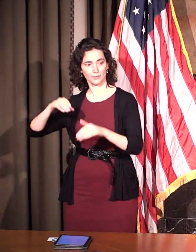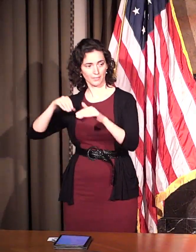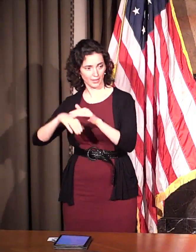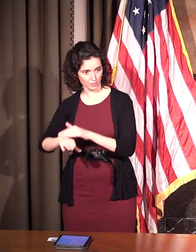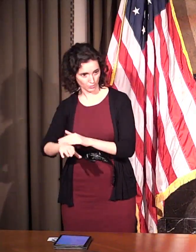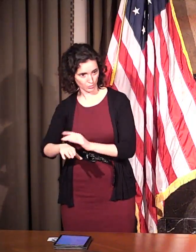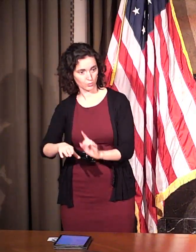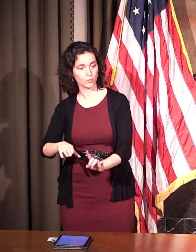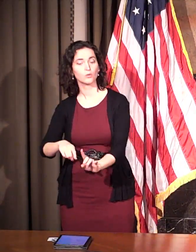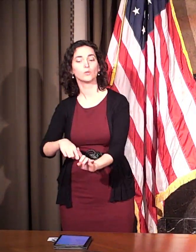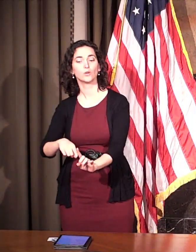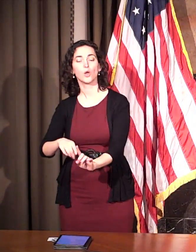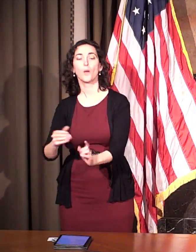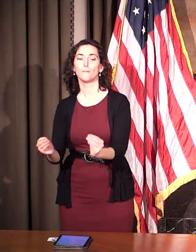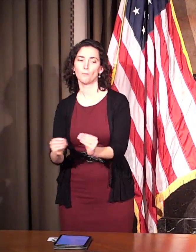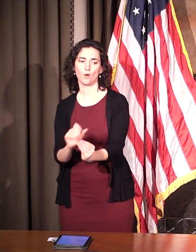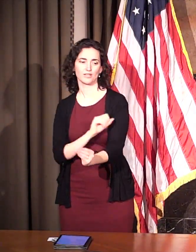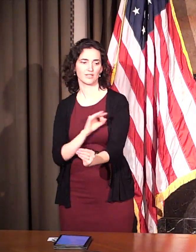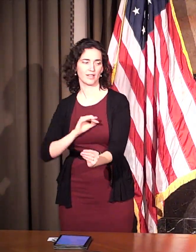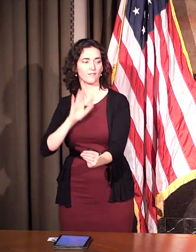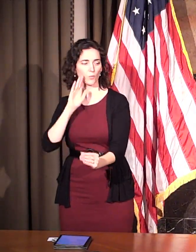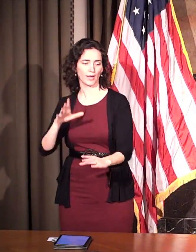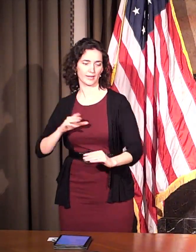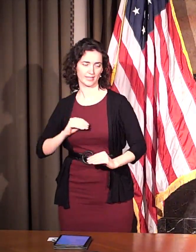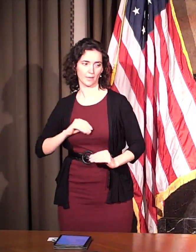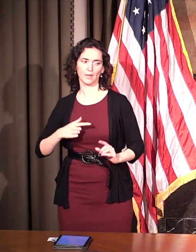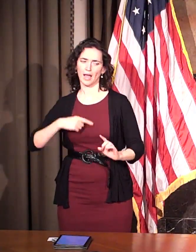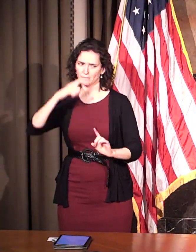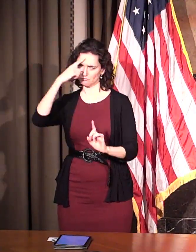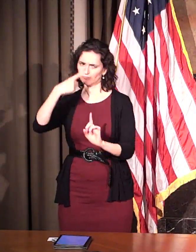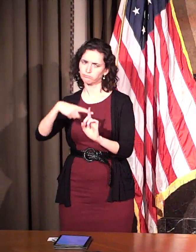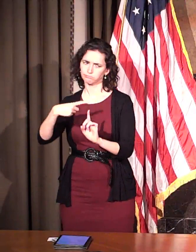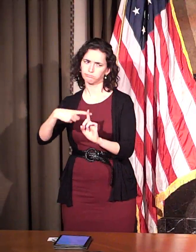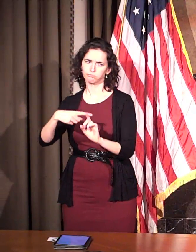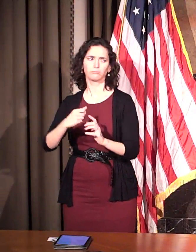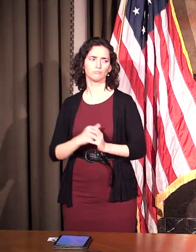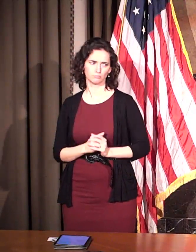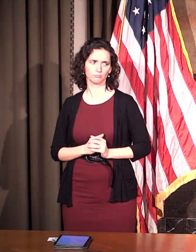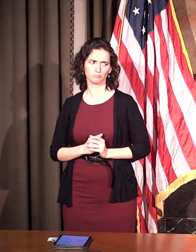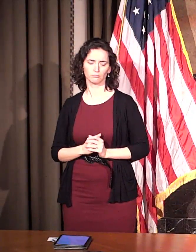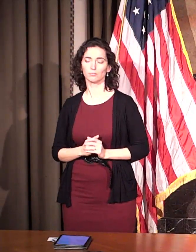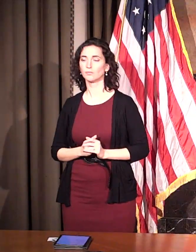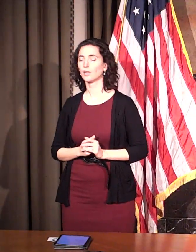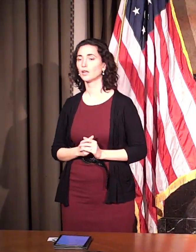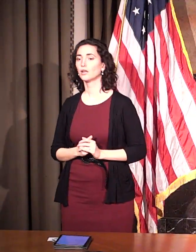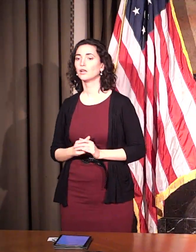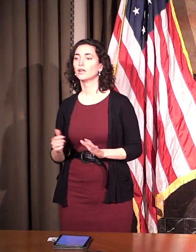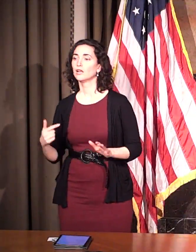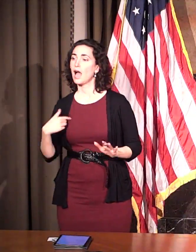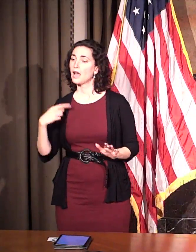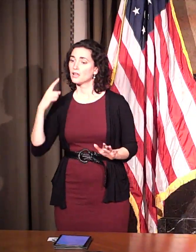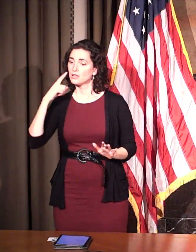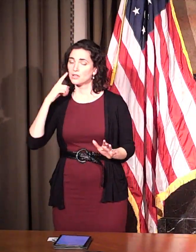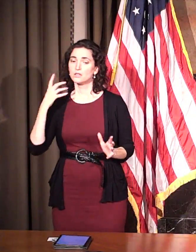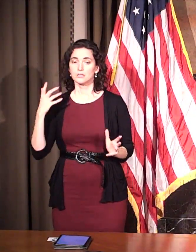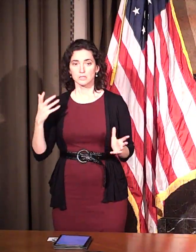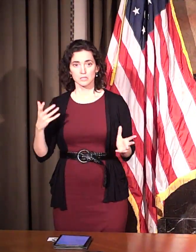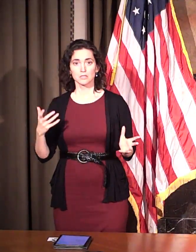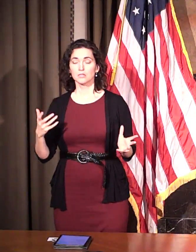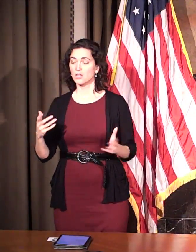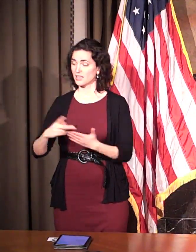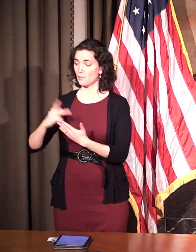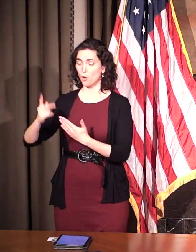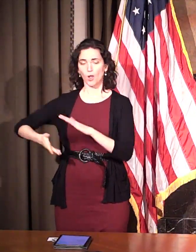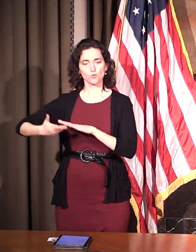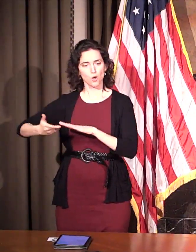part and get that second dose when it comes. So I'm actually optimistic that that staff number goes up a little bit. I think they're doing, all in all, the